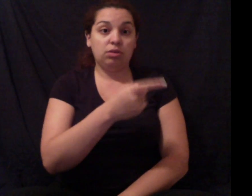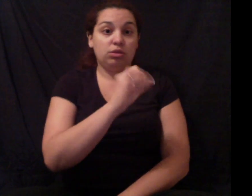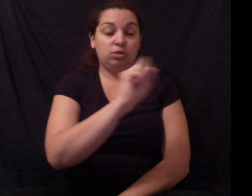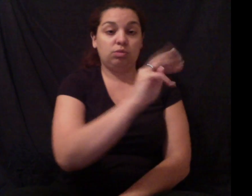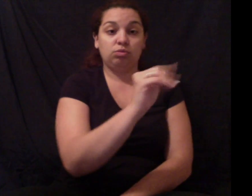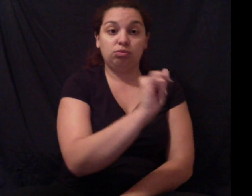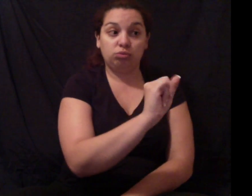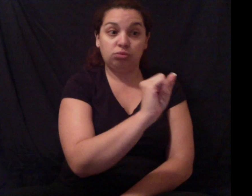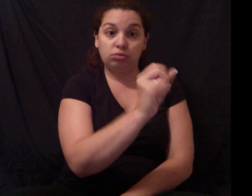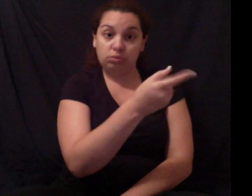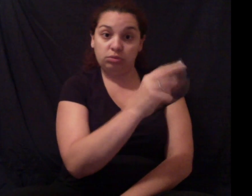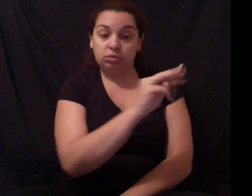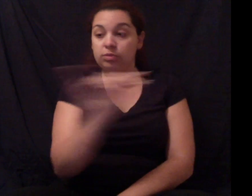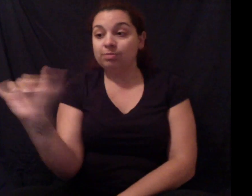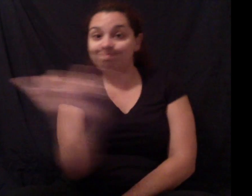Wow. Well,